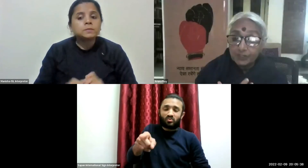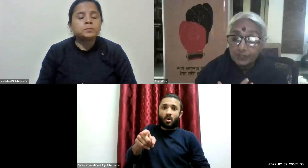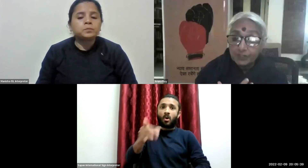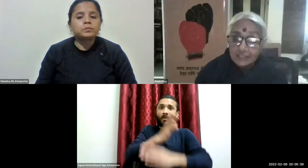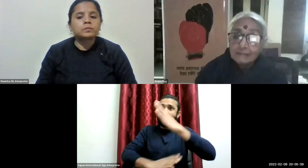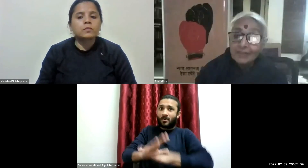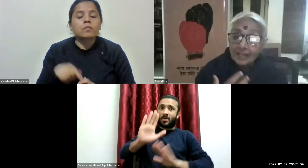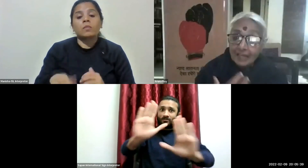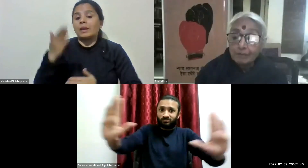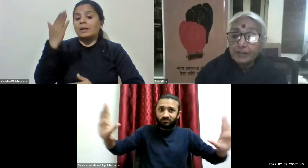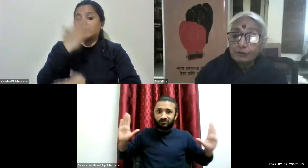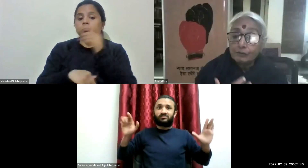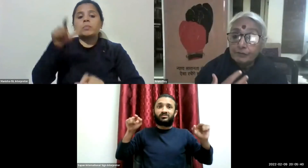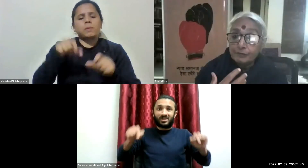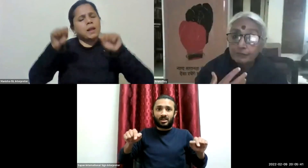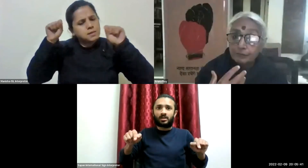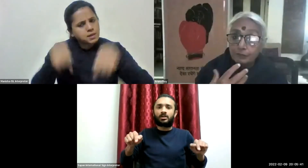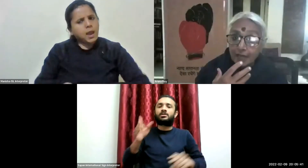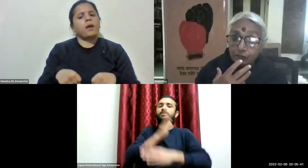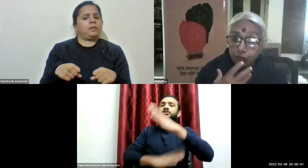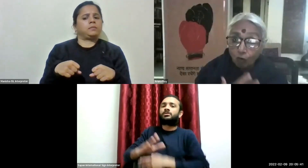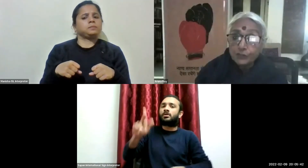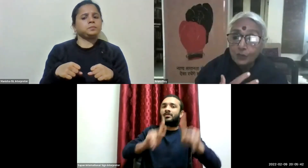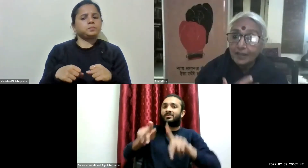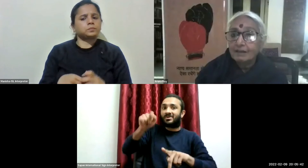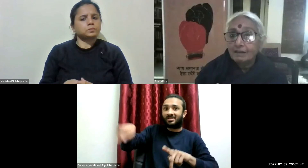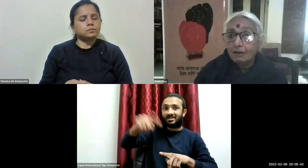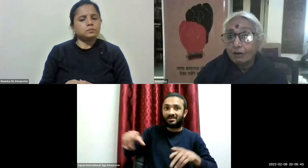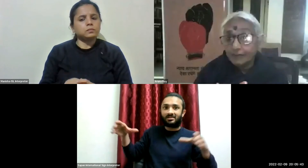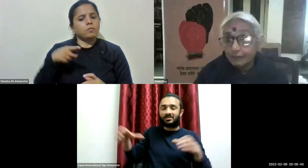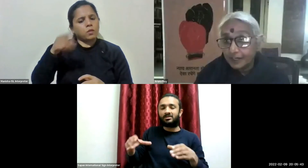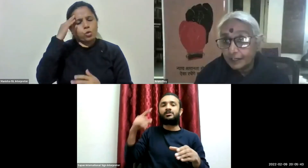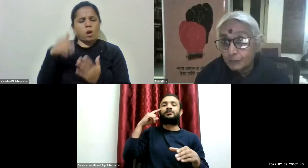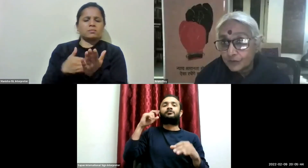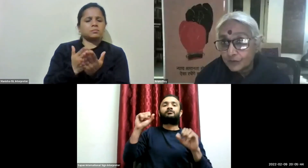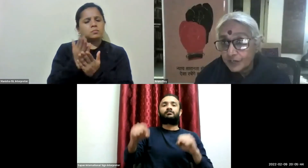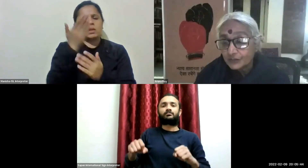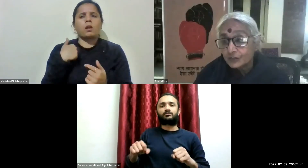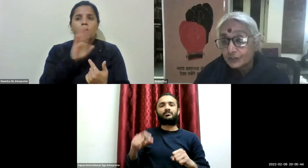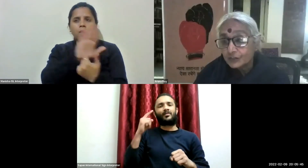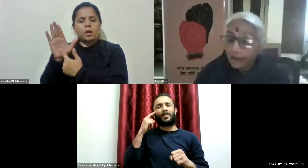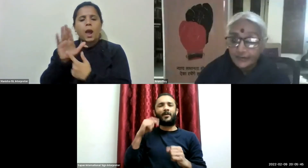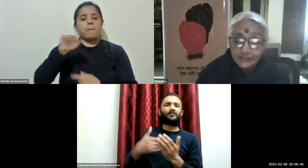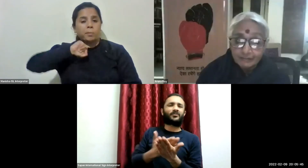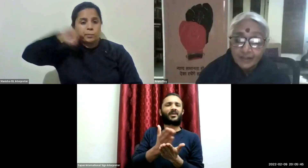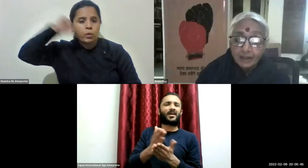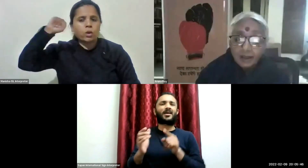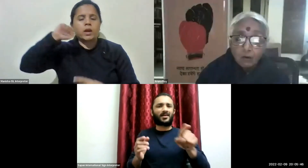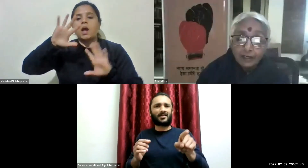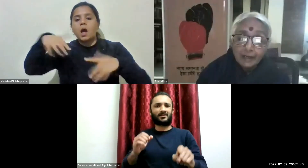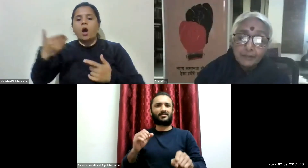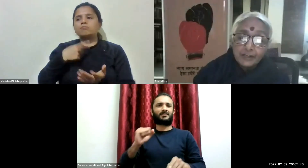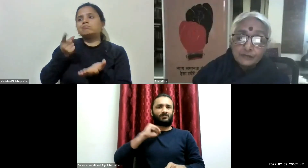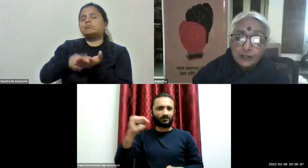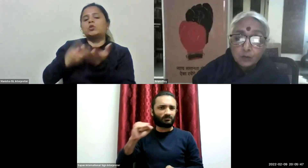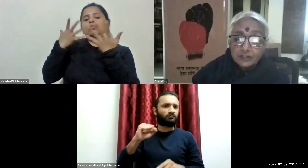people with disabilities can forge a way of campaigning and protest to help others.